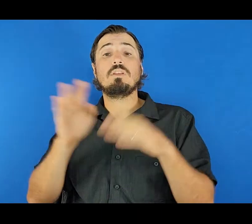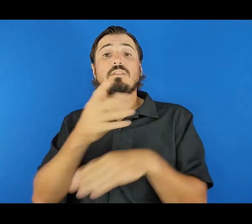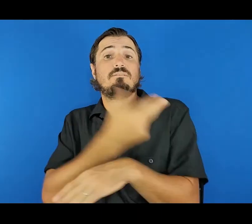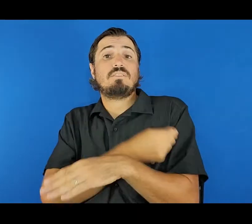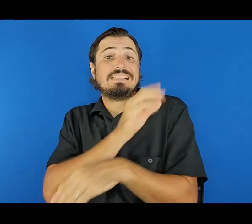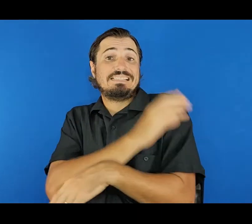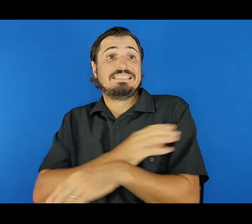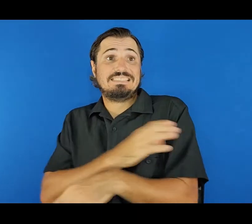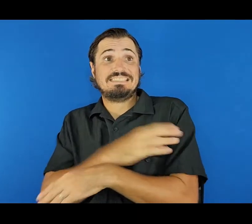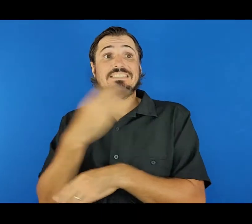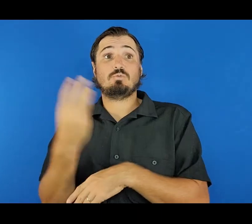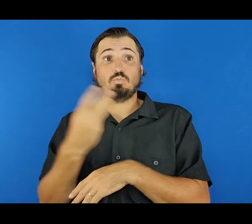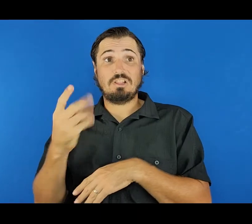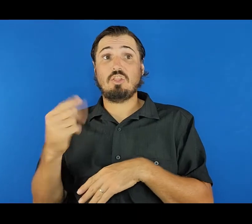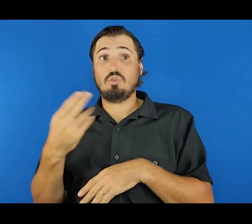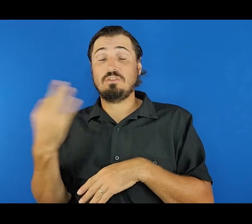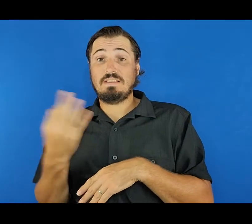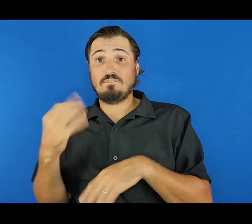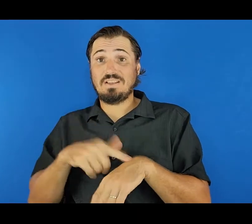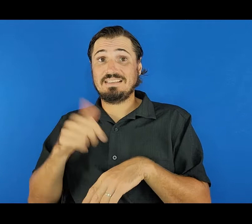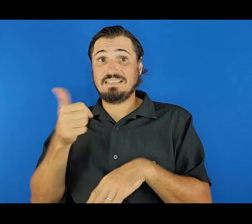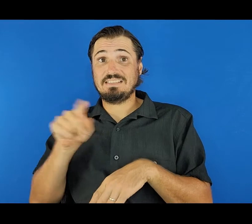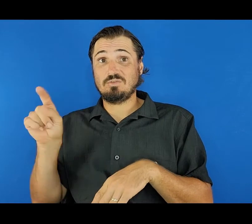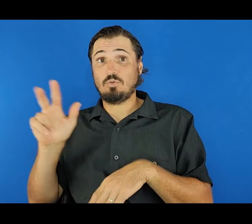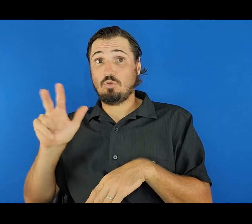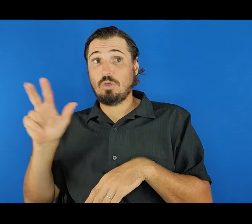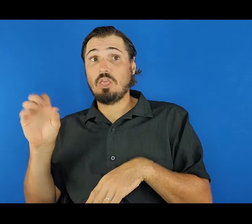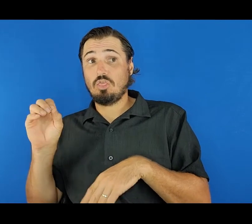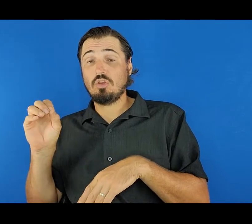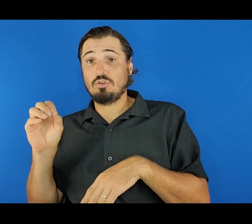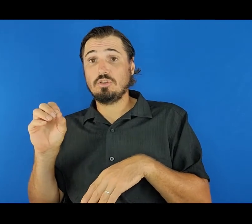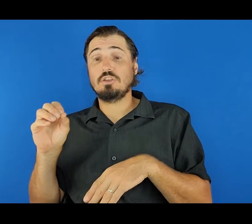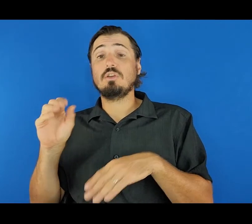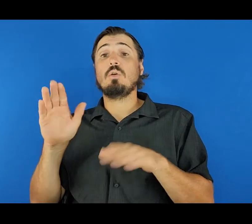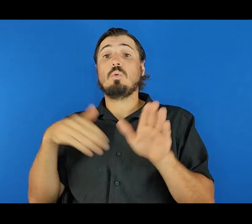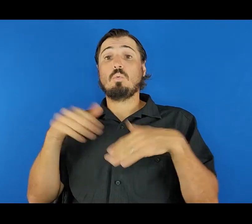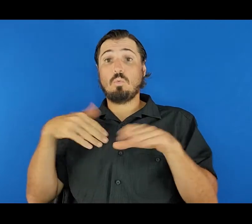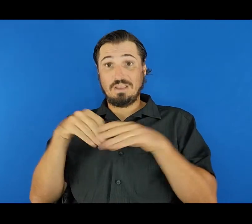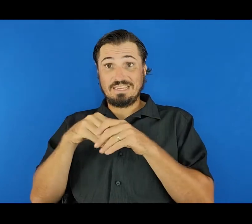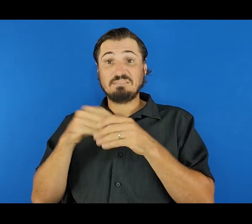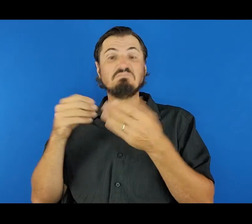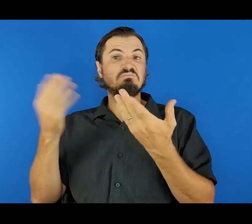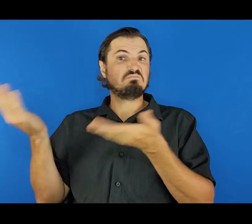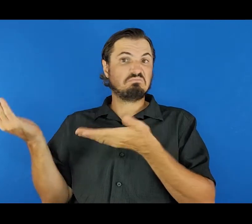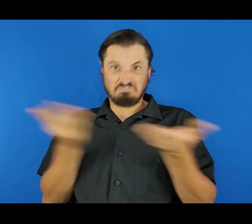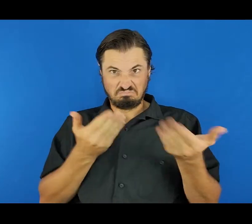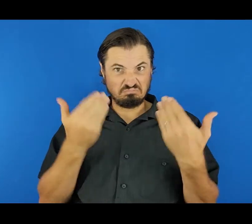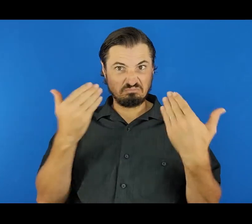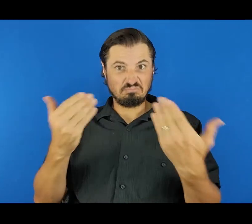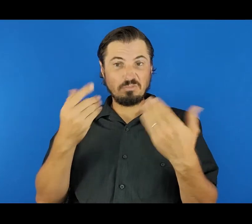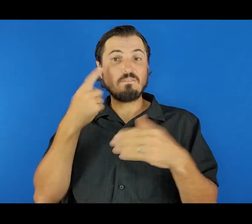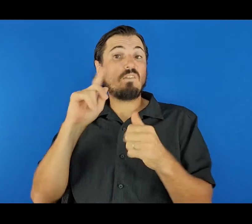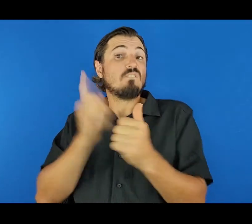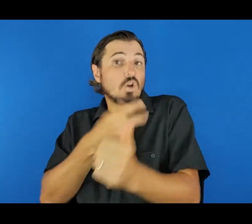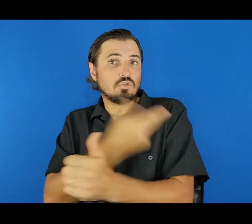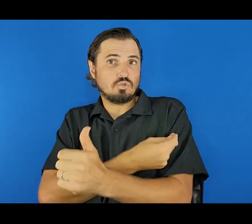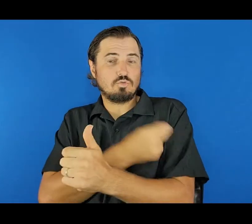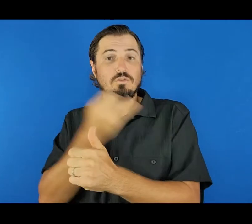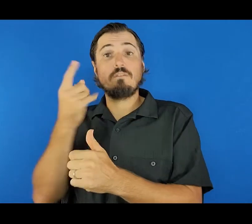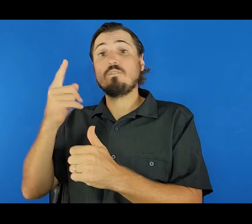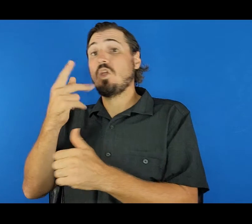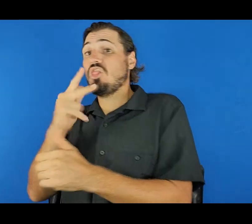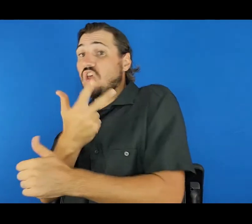open its vaccine clinic this Wednesday, Thursday, and Friday from 10 a.m. to 3:30 p.m. Walk-ins are welcome for first